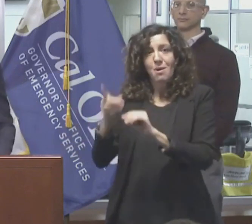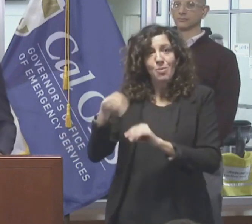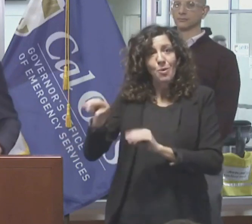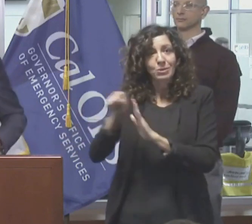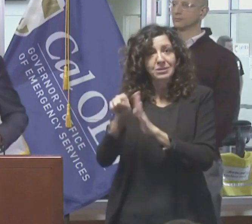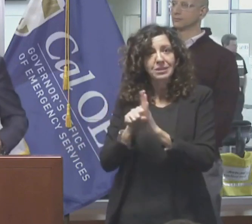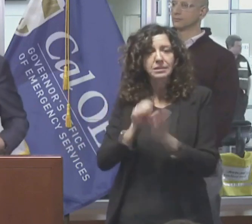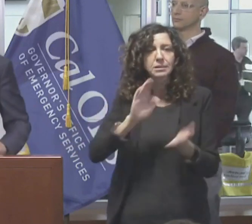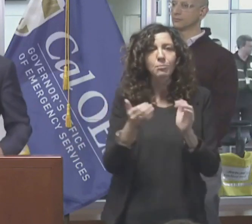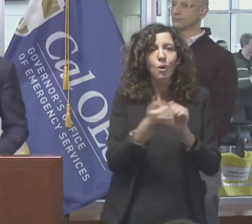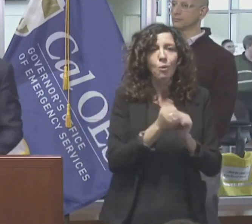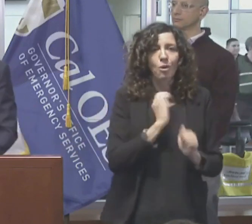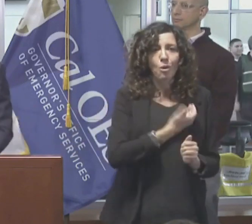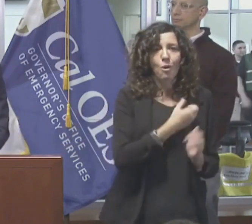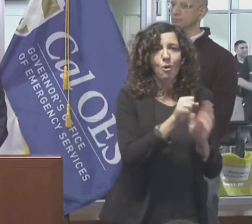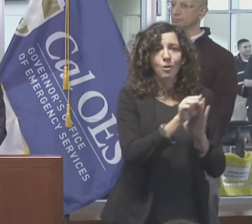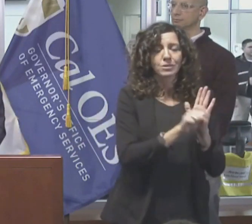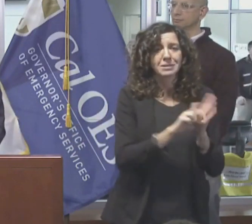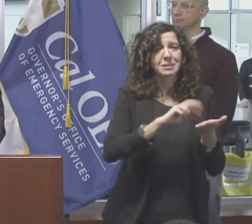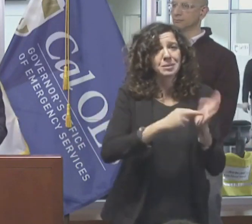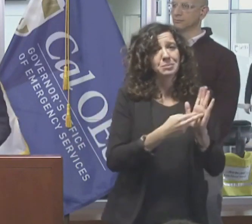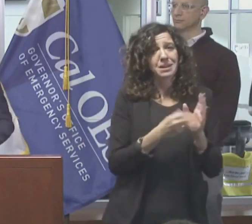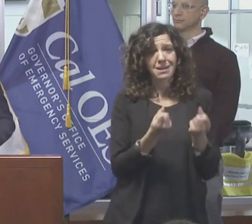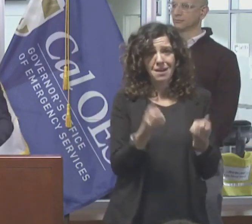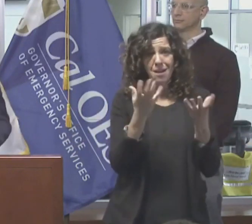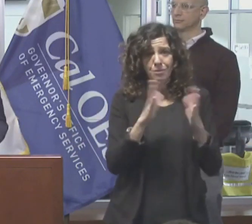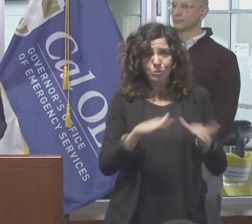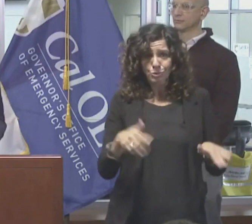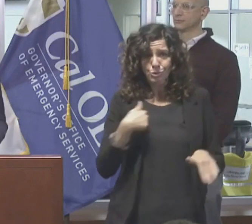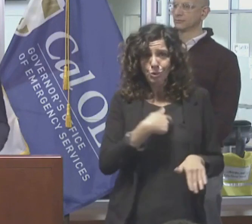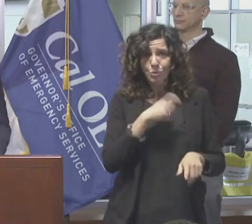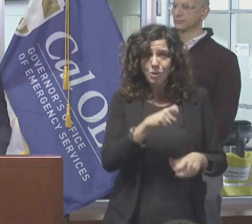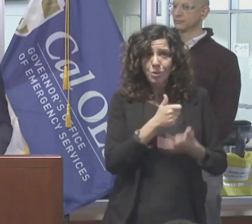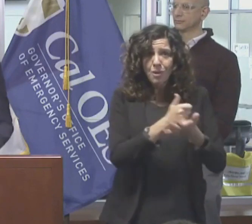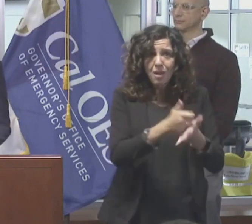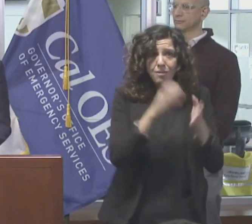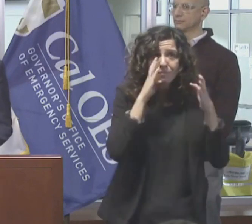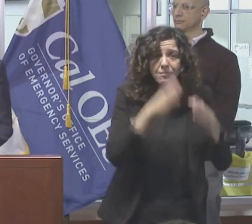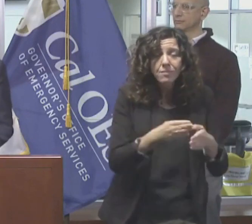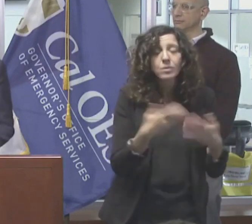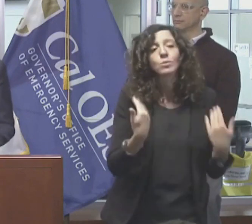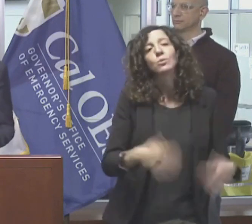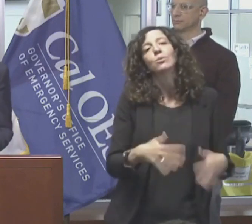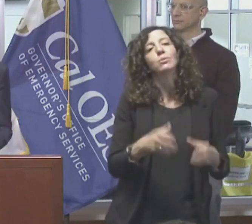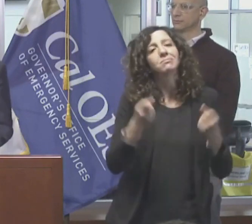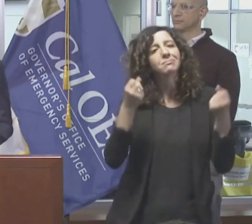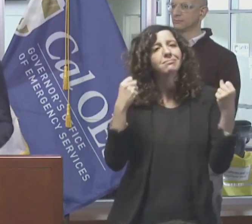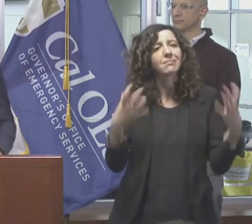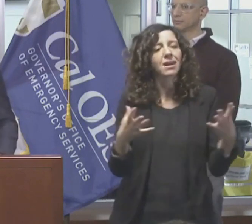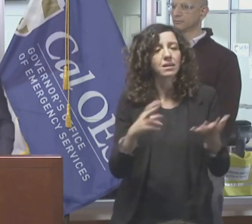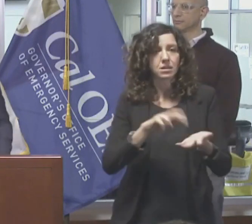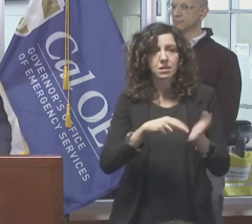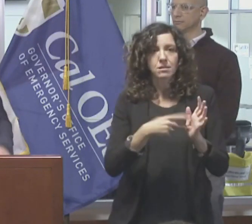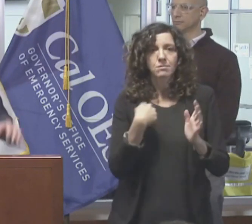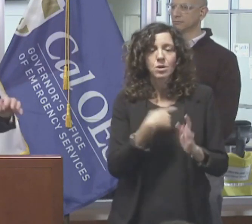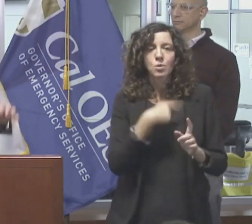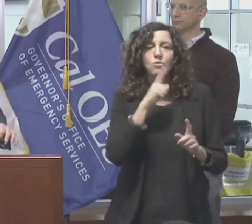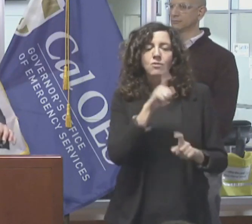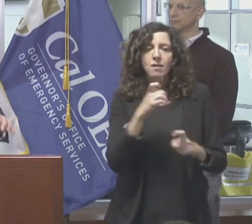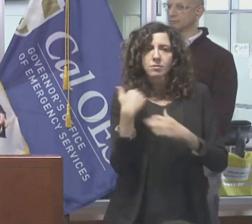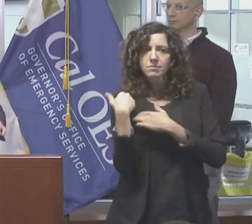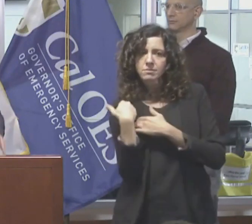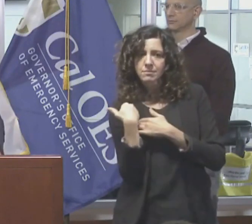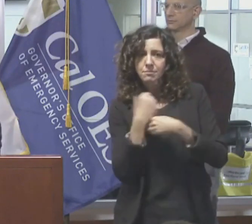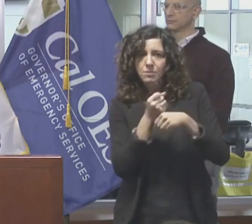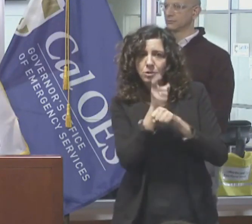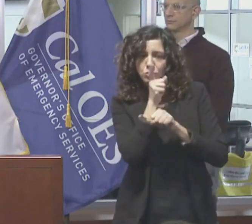children that we are needing to address, that again puts a real burden on trying to orient an